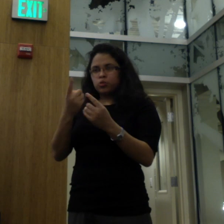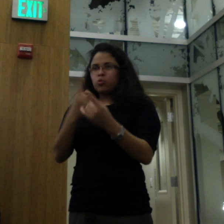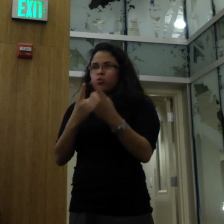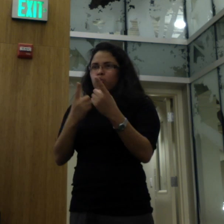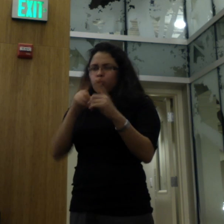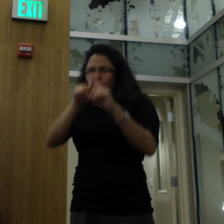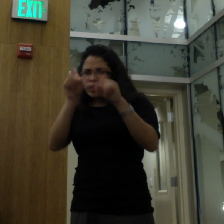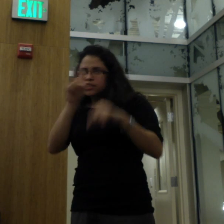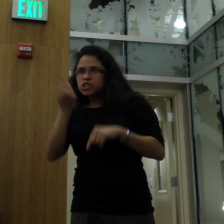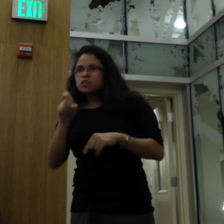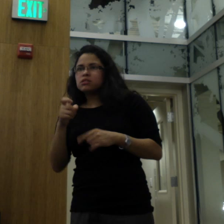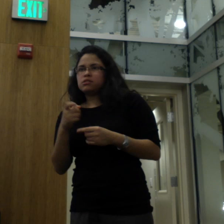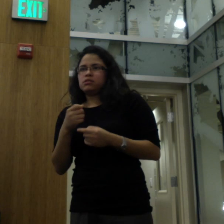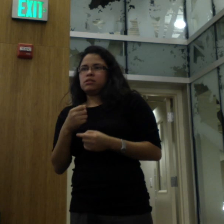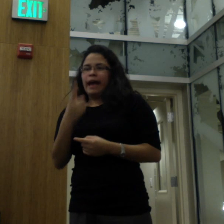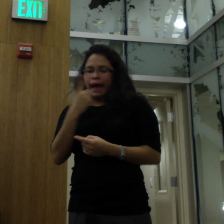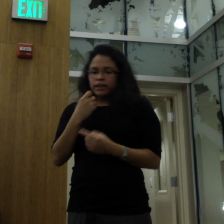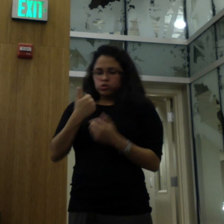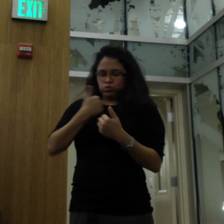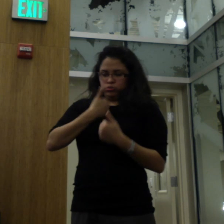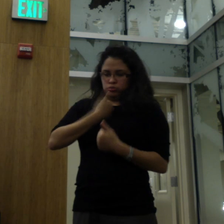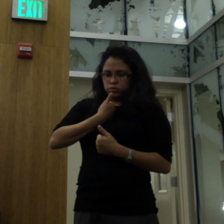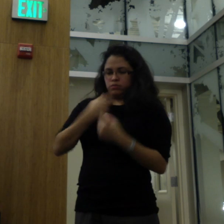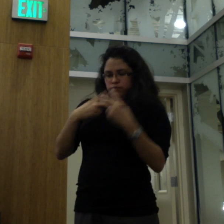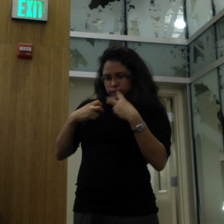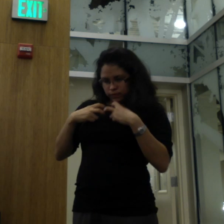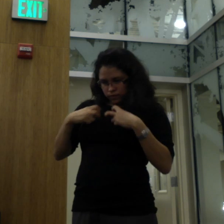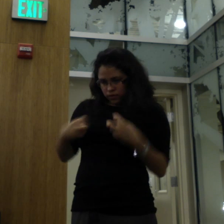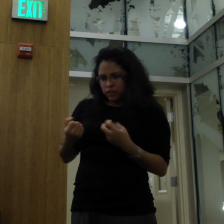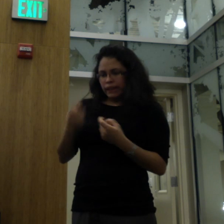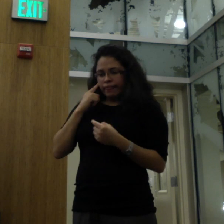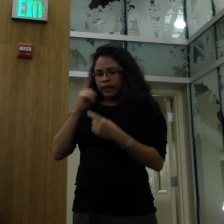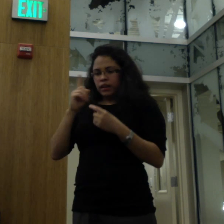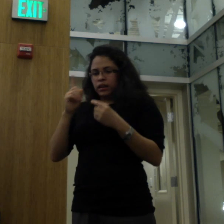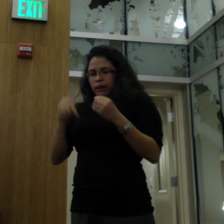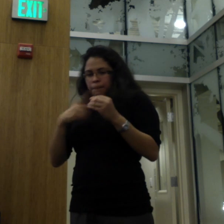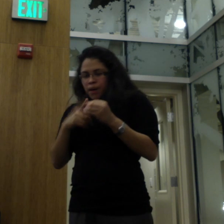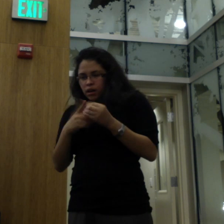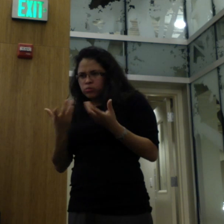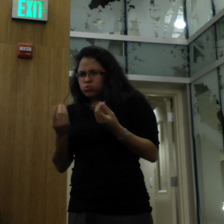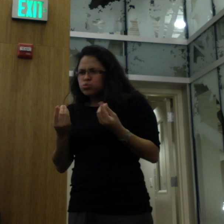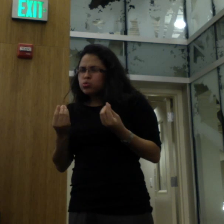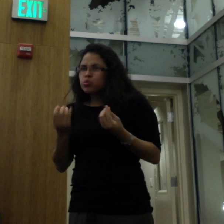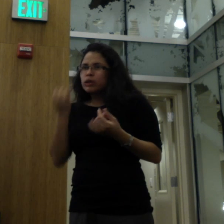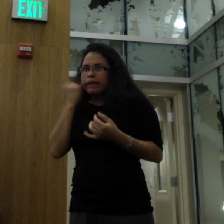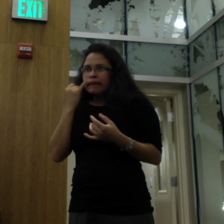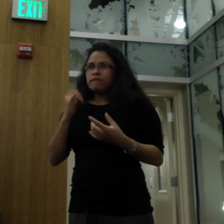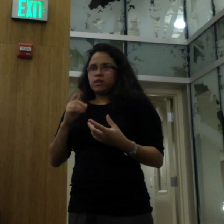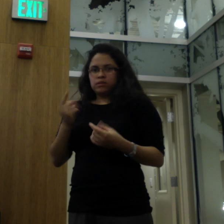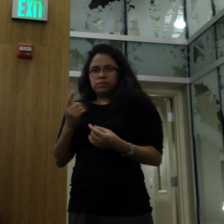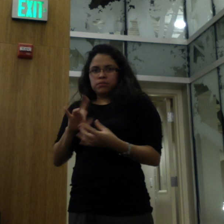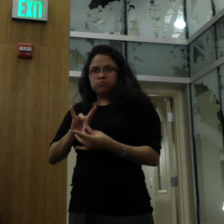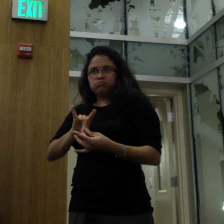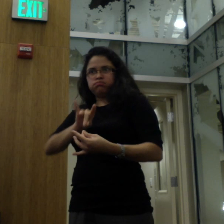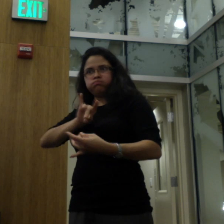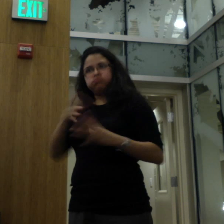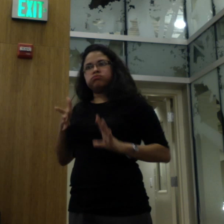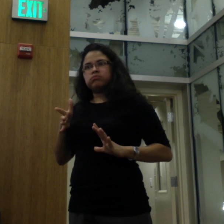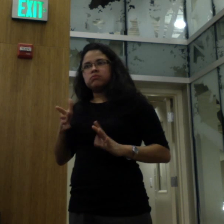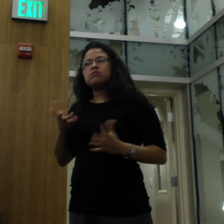yourself, the realities, to start thinking about what are you going to do in this situation, in that